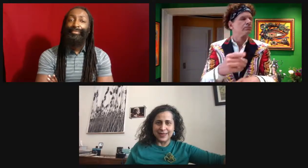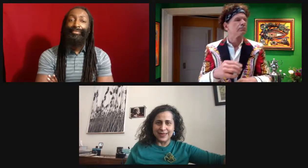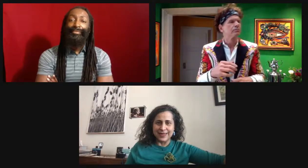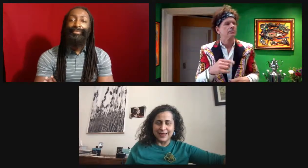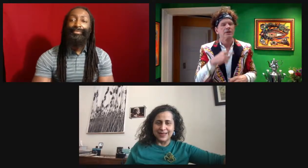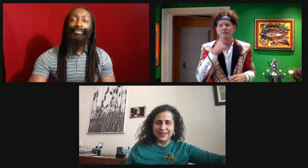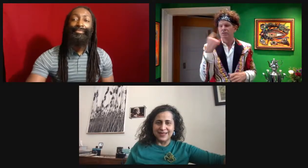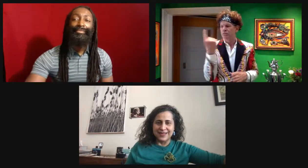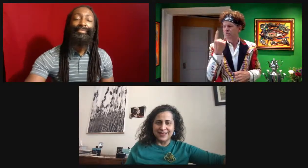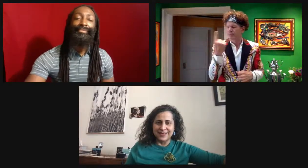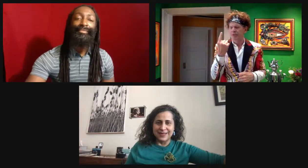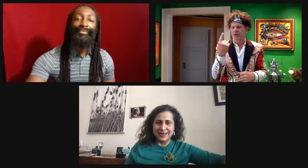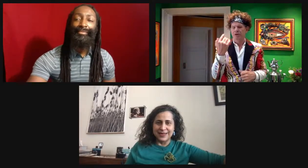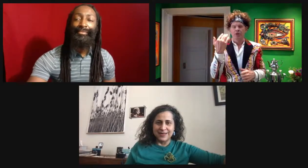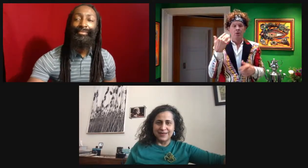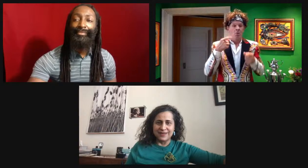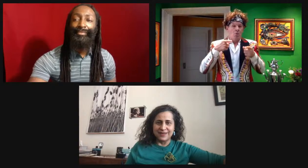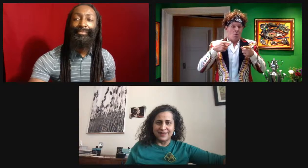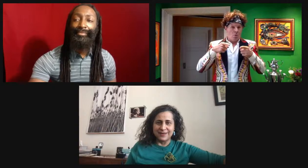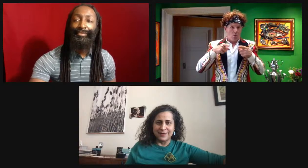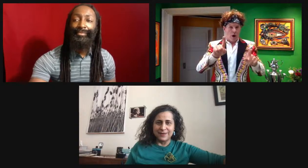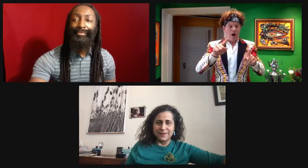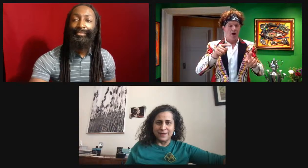You know, I'm right on board with Orkid.